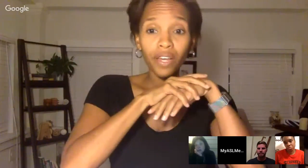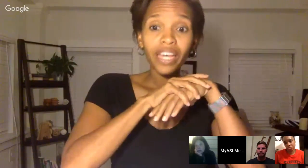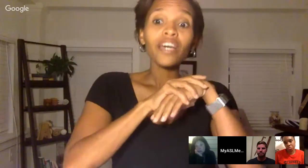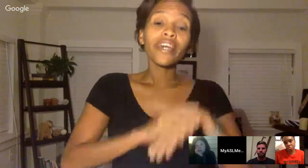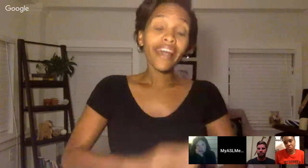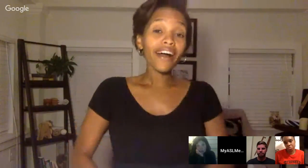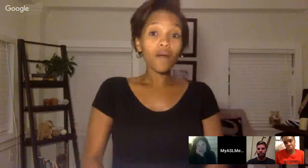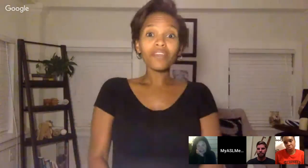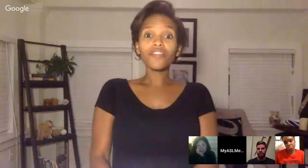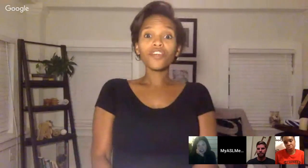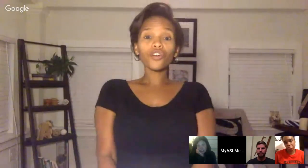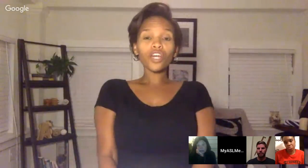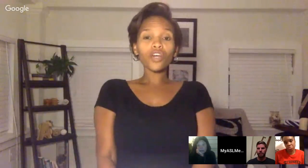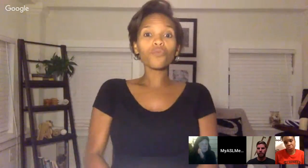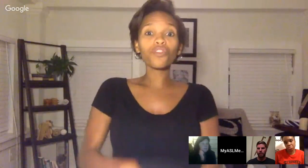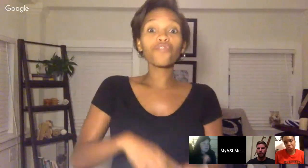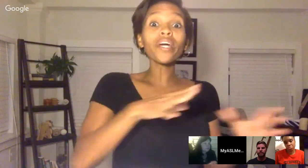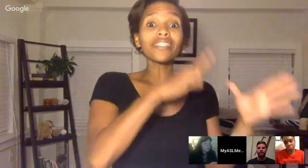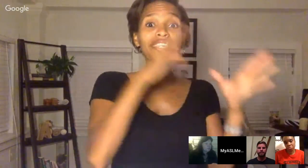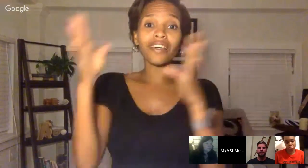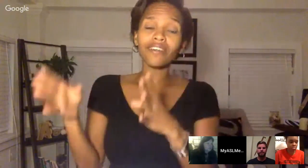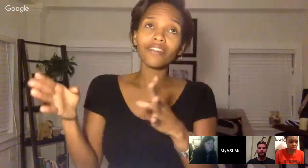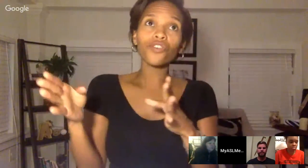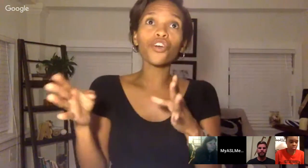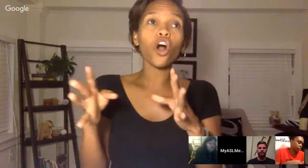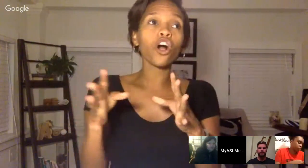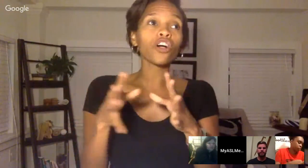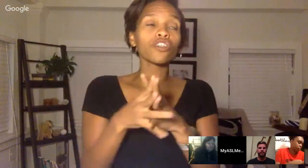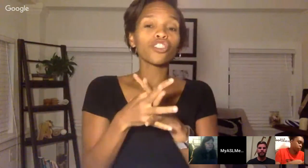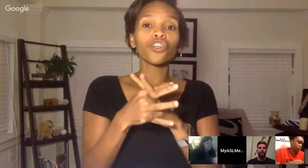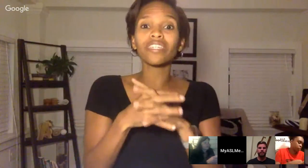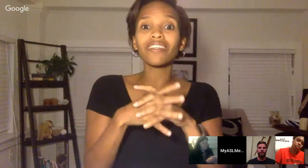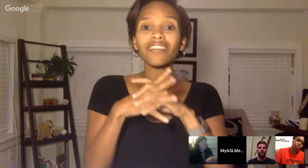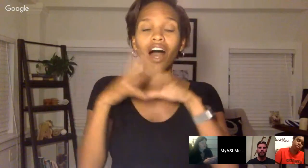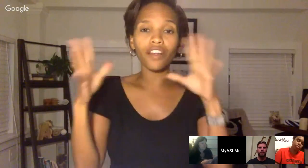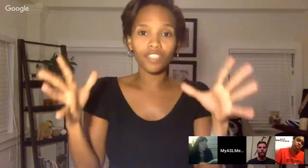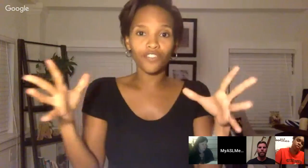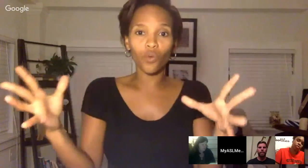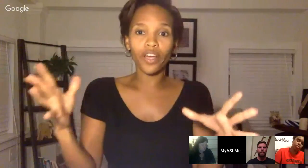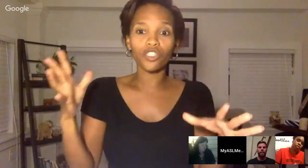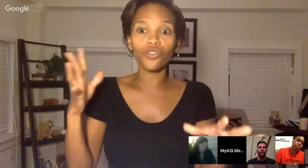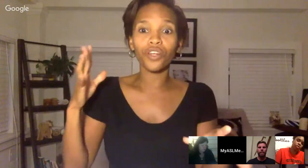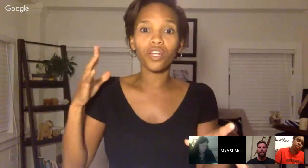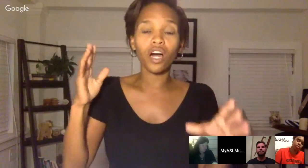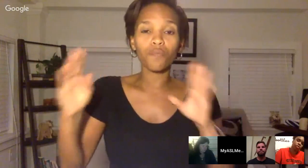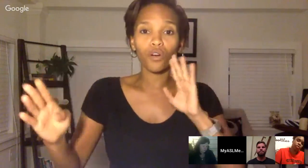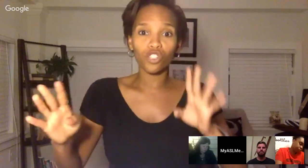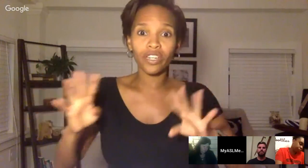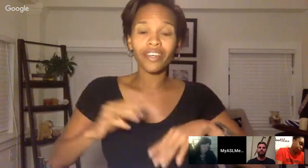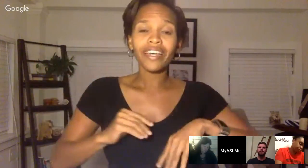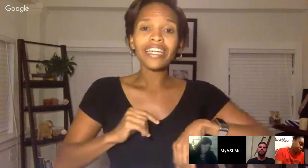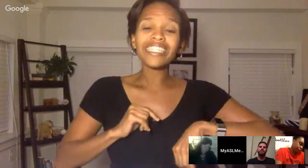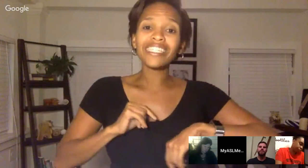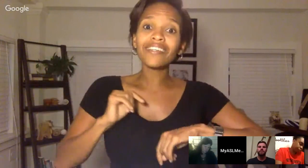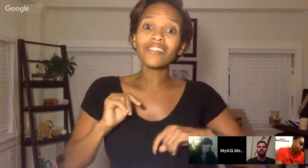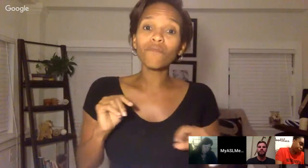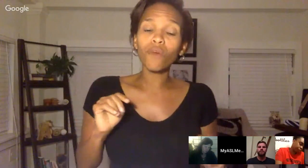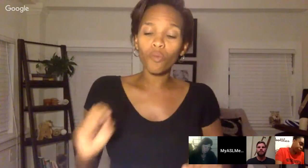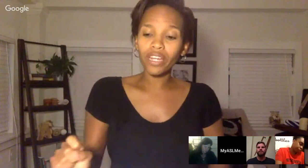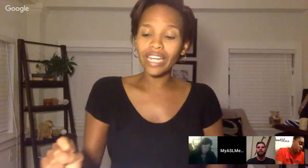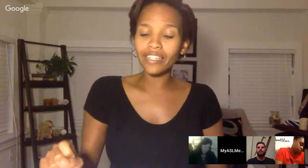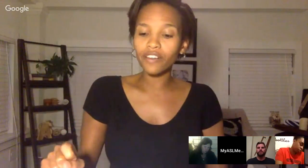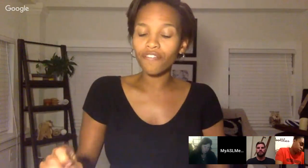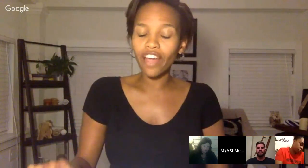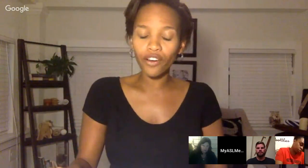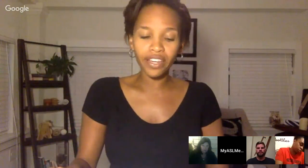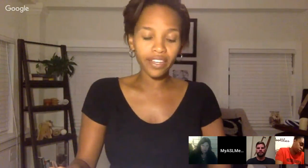Yeah. Yeah. I mean, with voicing, there are certainly a lot of different ways you can approach it. Seize the